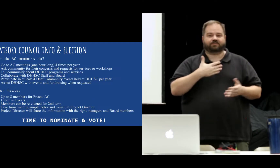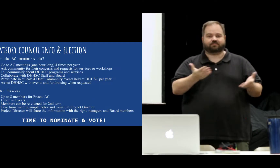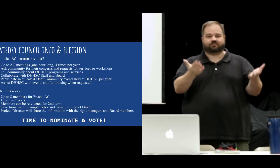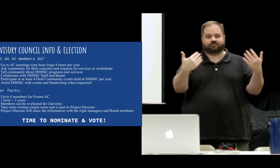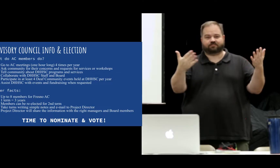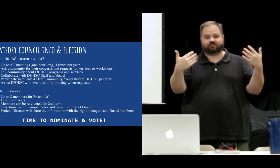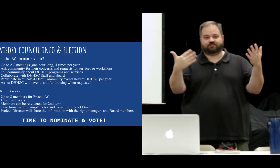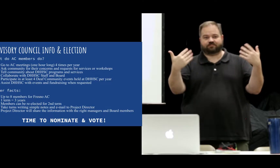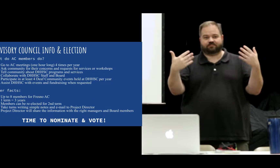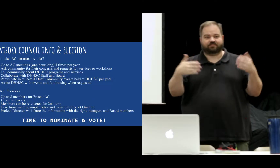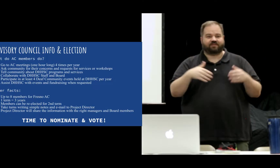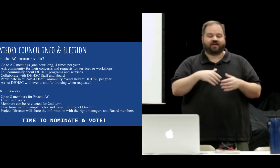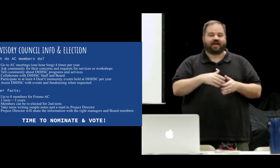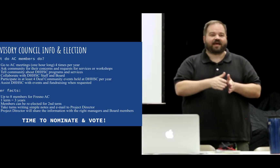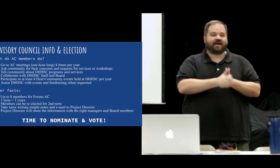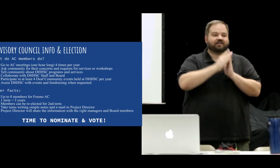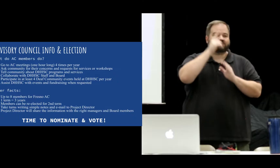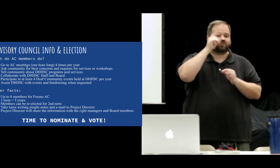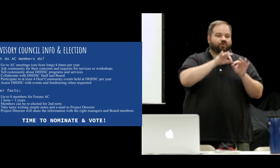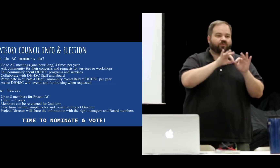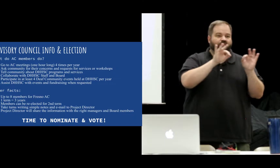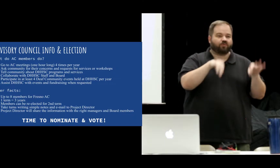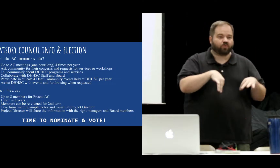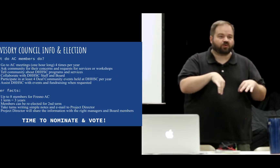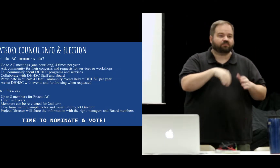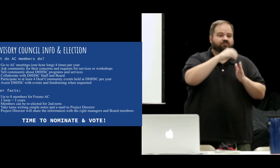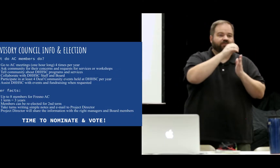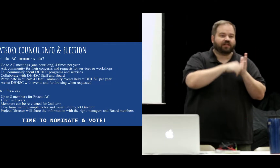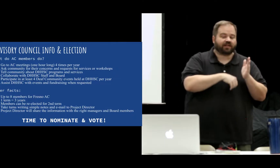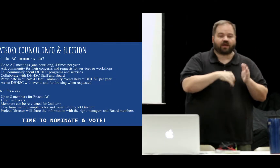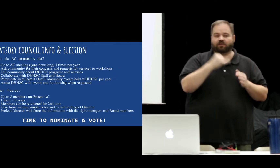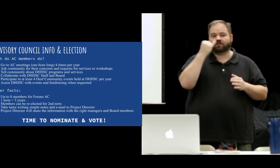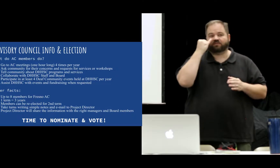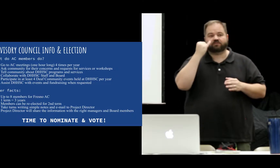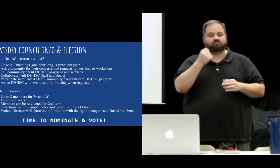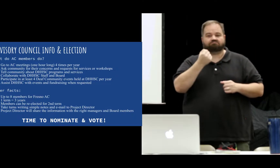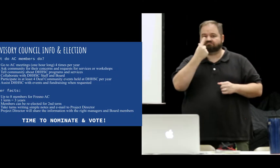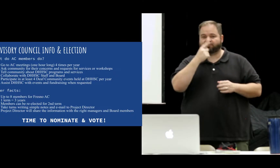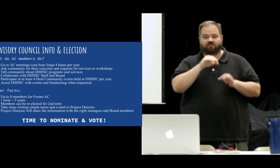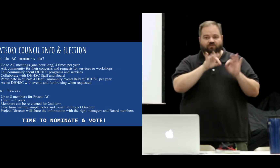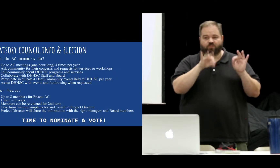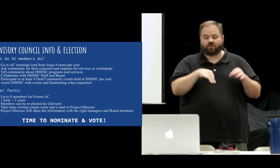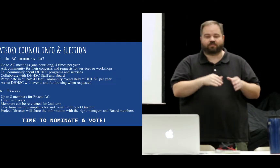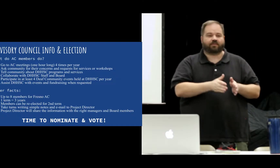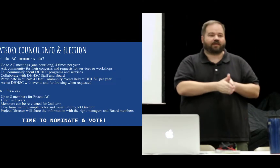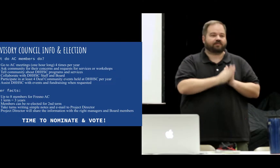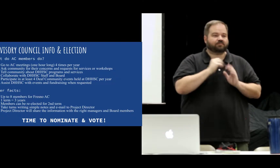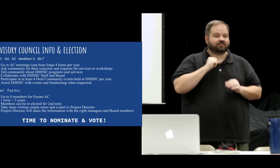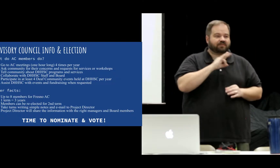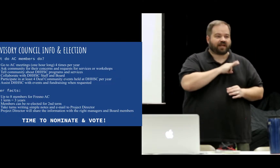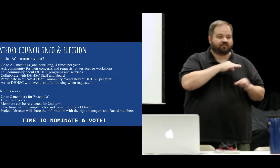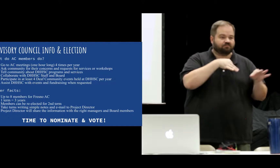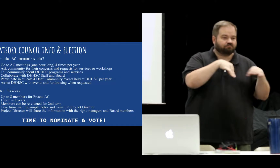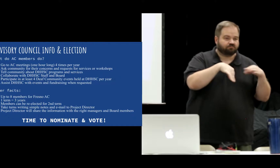so we're hoping that this year we'll be able to welcome more comments from the community. So if you're not sure how